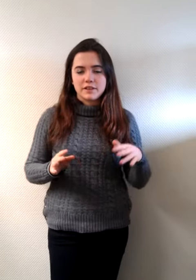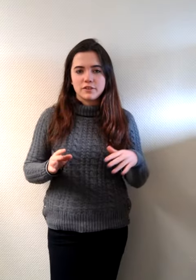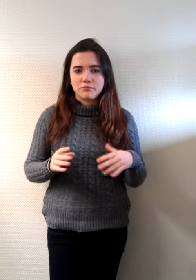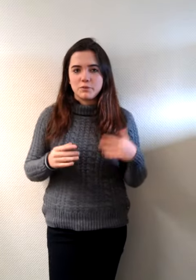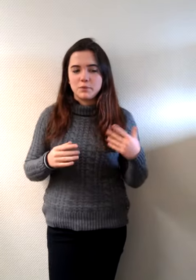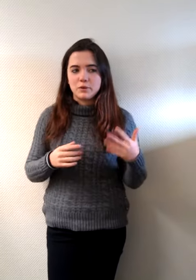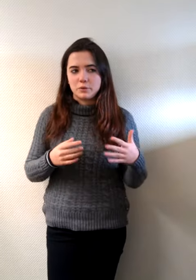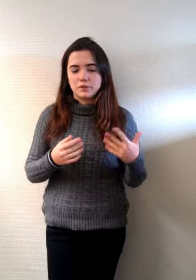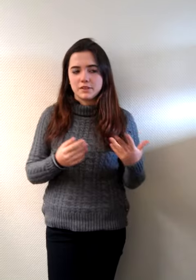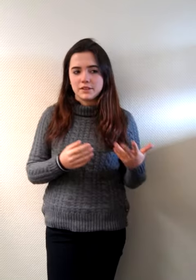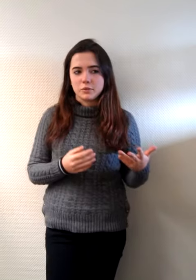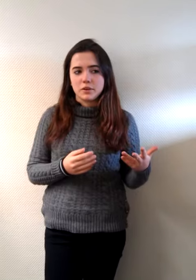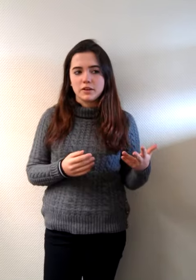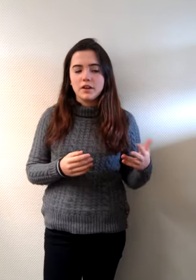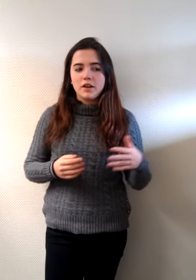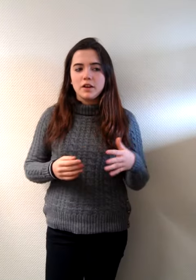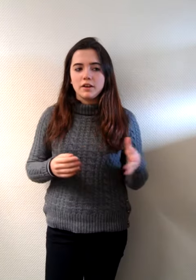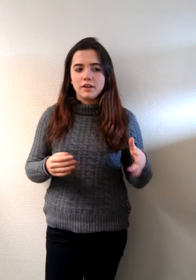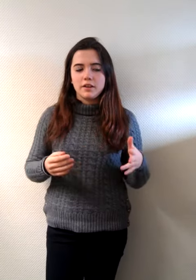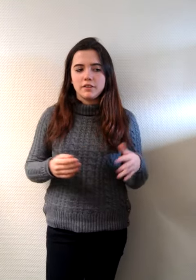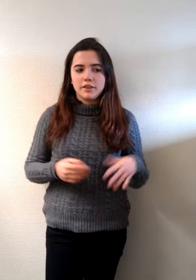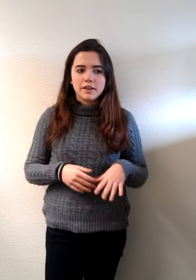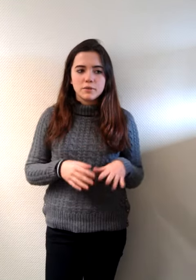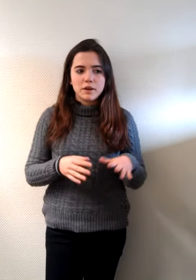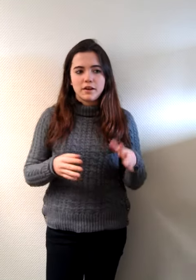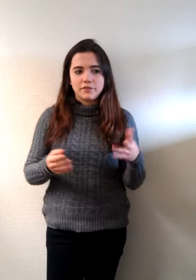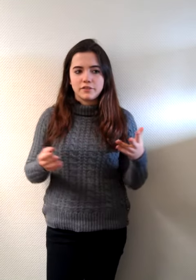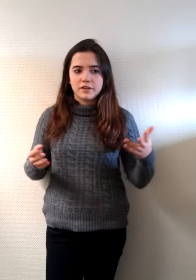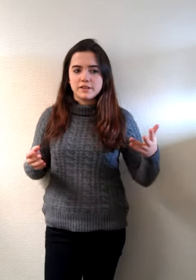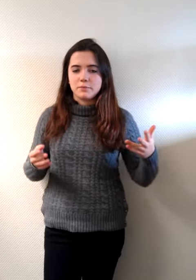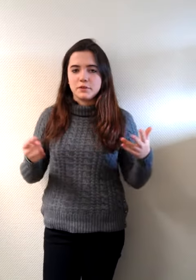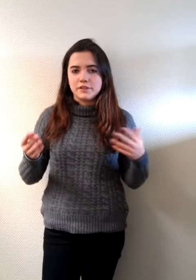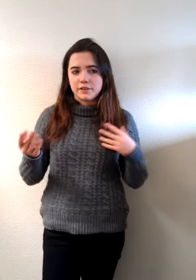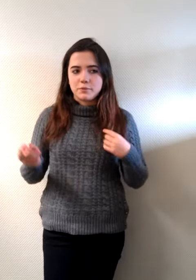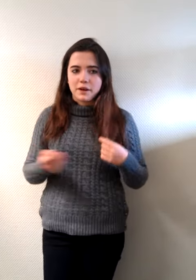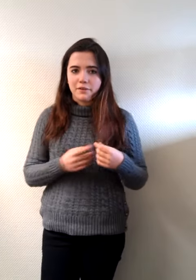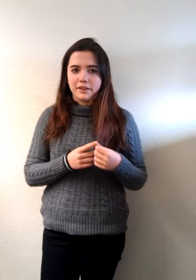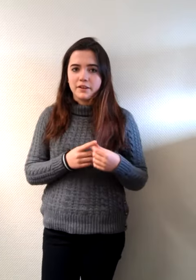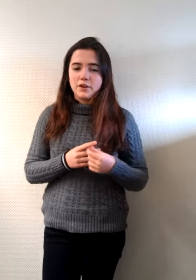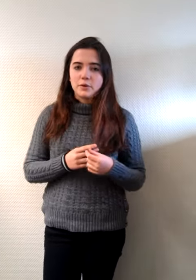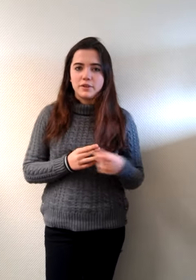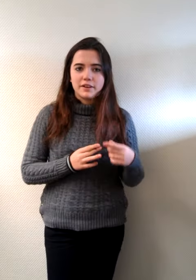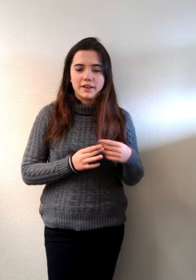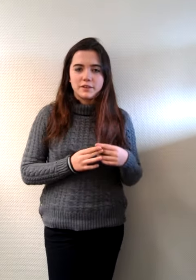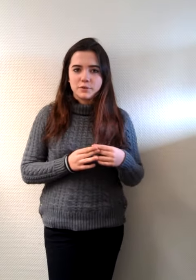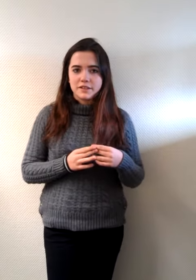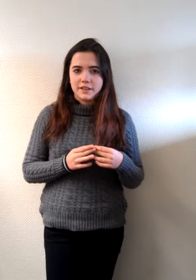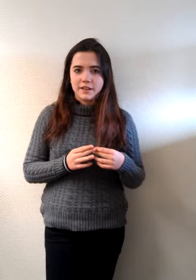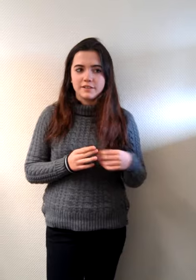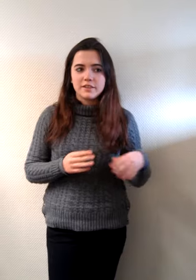of people who doesn't work. Then we have, for example, Czech Republic with an 8%,